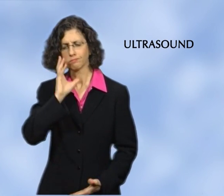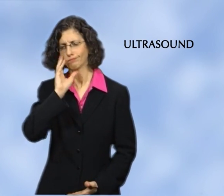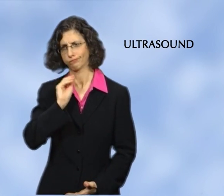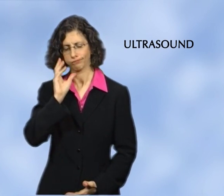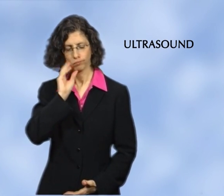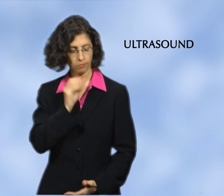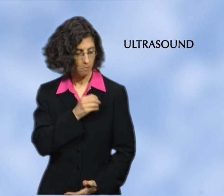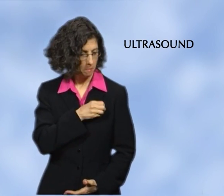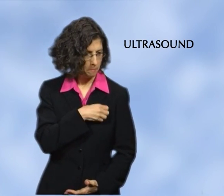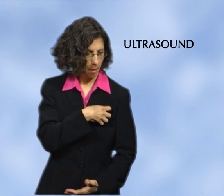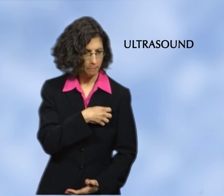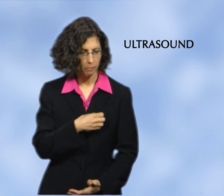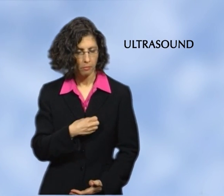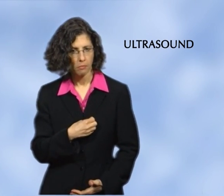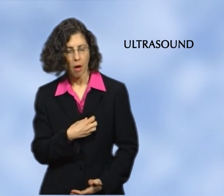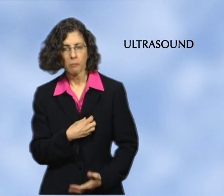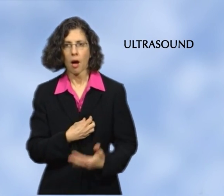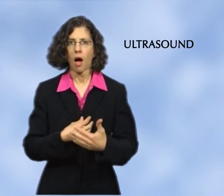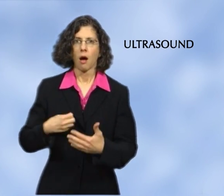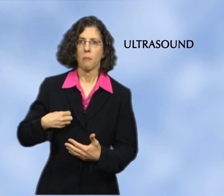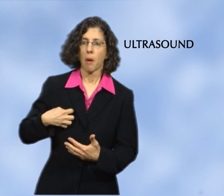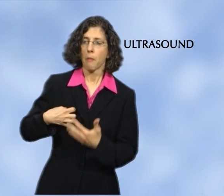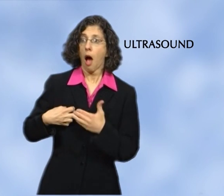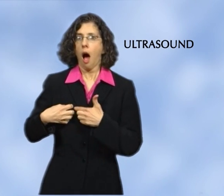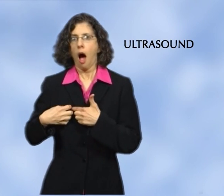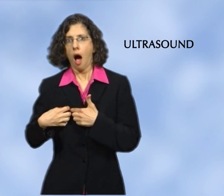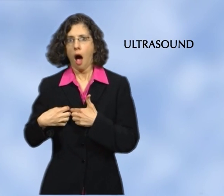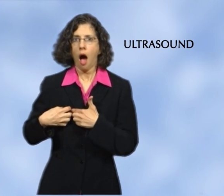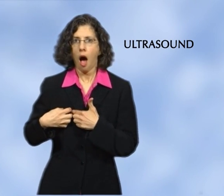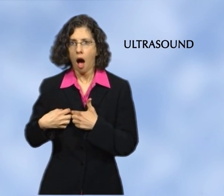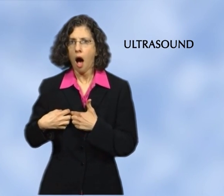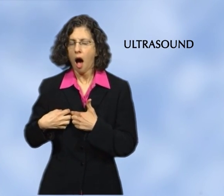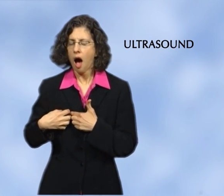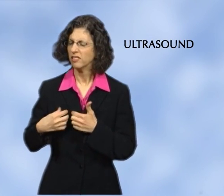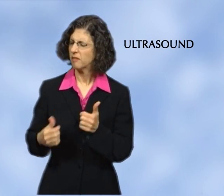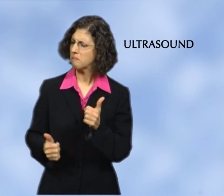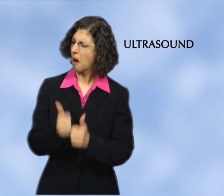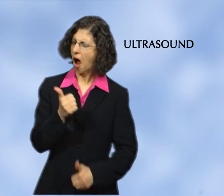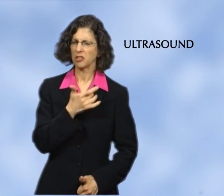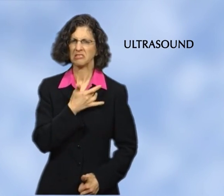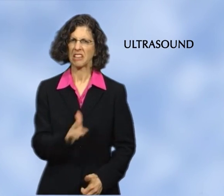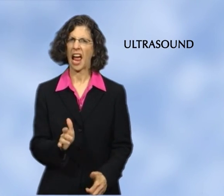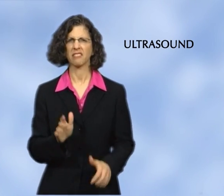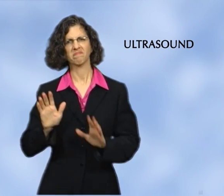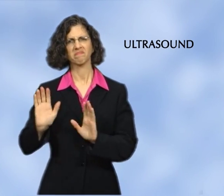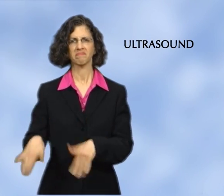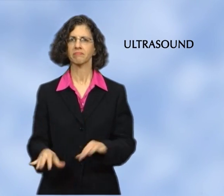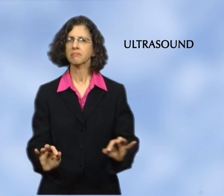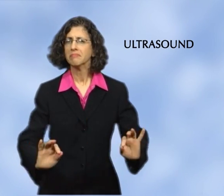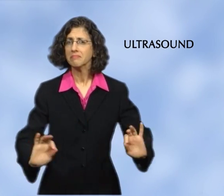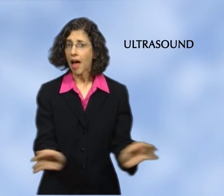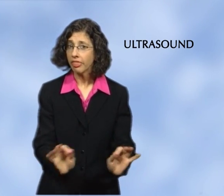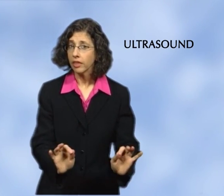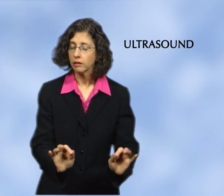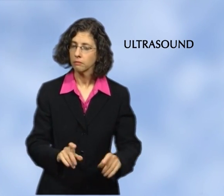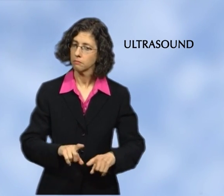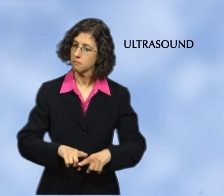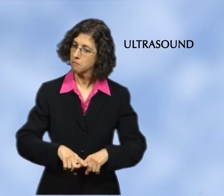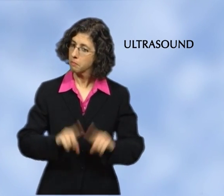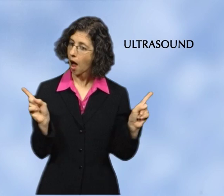Many women often notice changes in their breast, and these might be nothing to worry